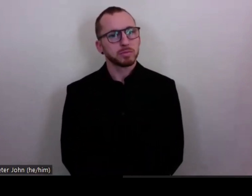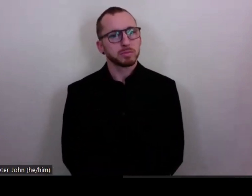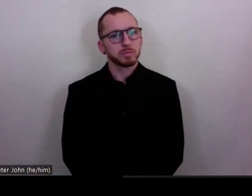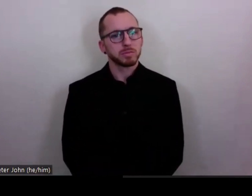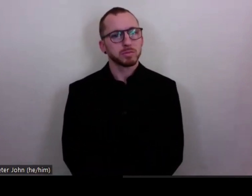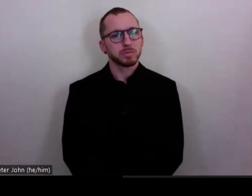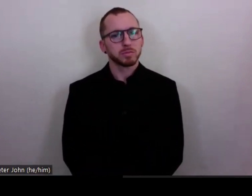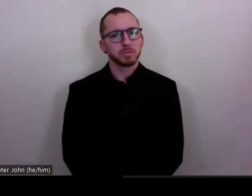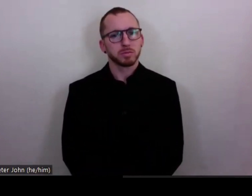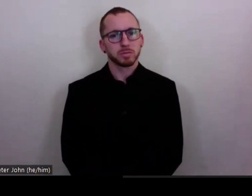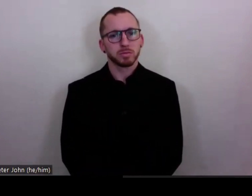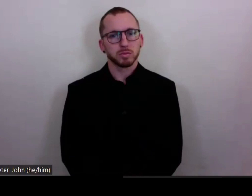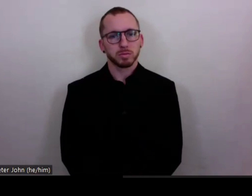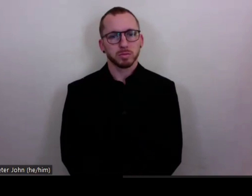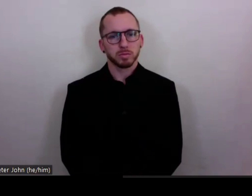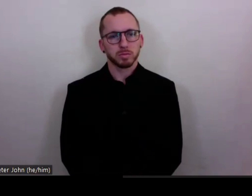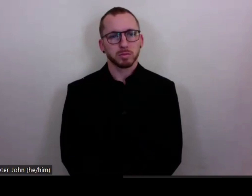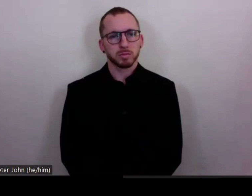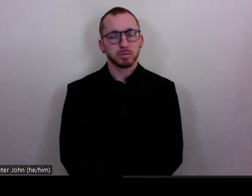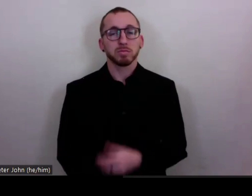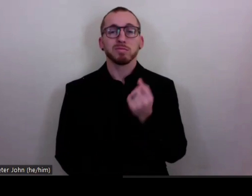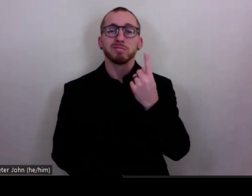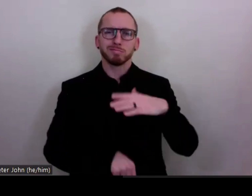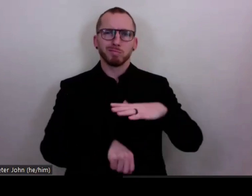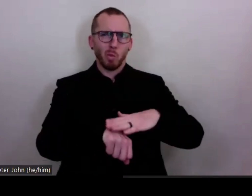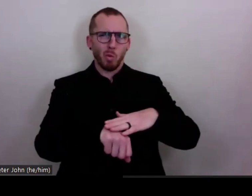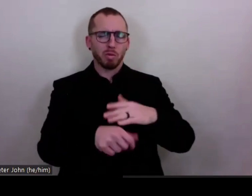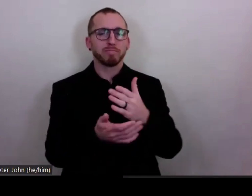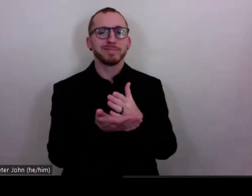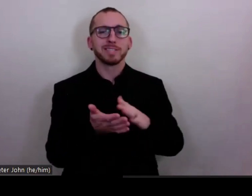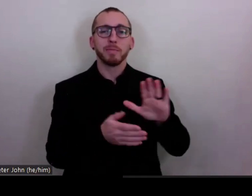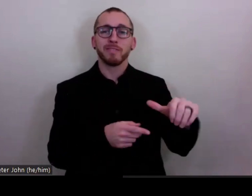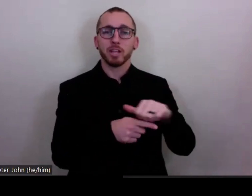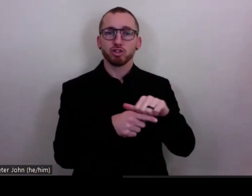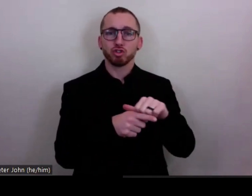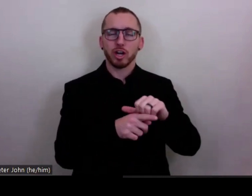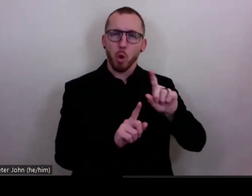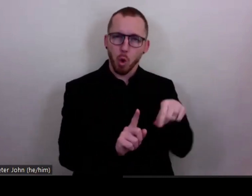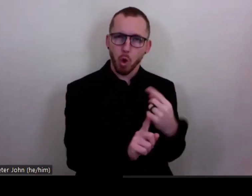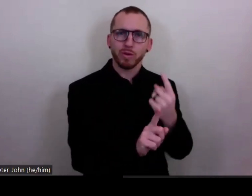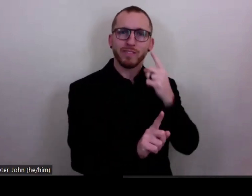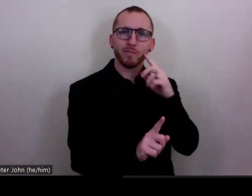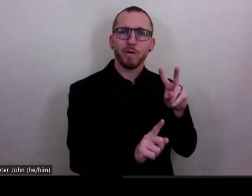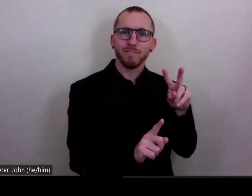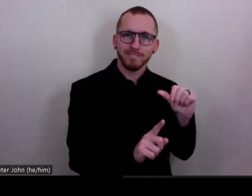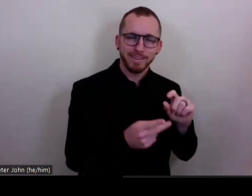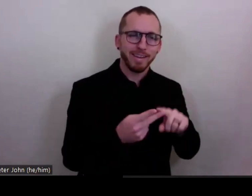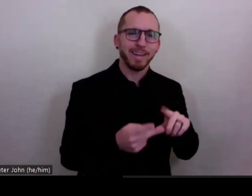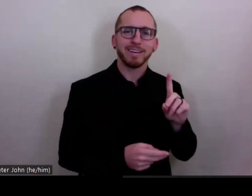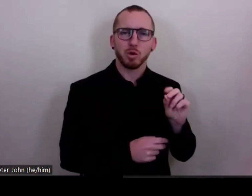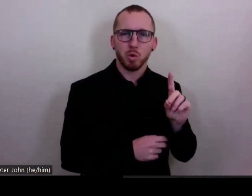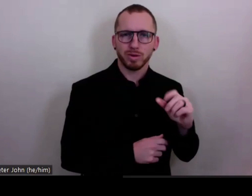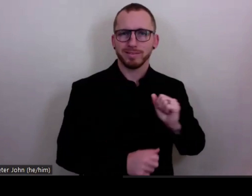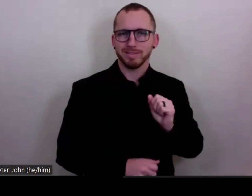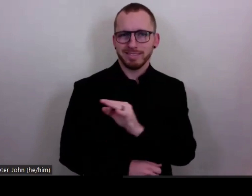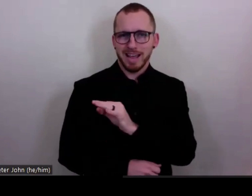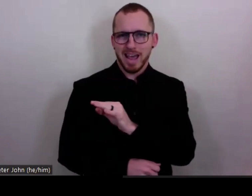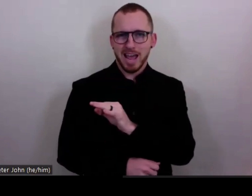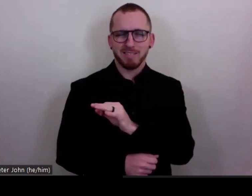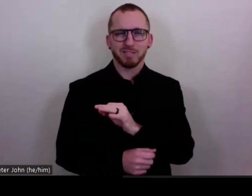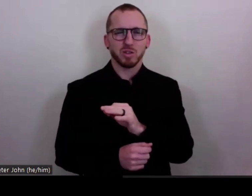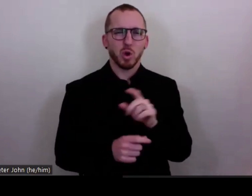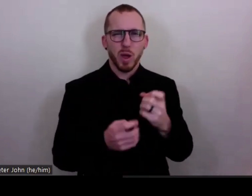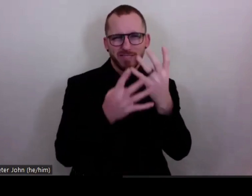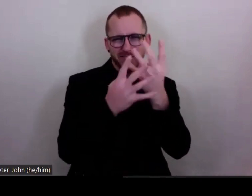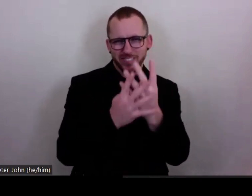is please be forewarned, some of their trainings are only for VA, DOD staff, so you sort of do have to weed those out, but otherwise